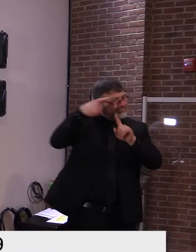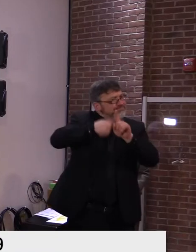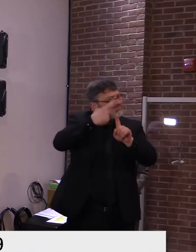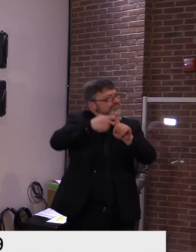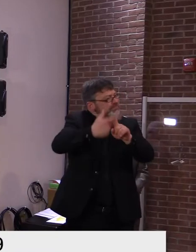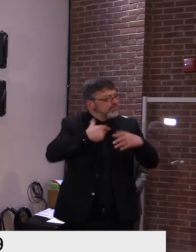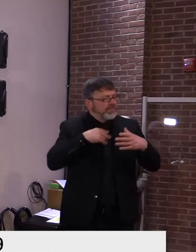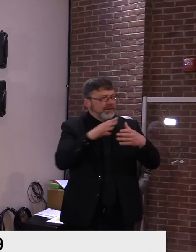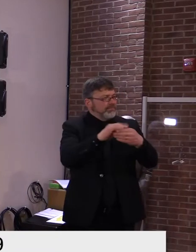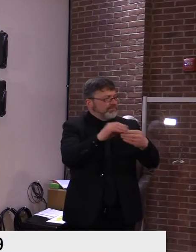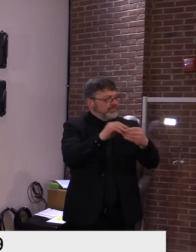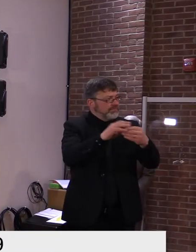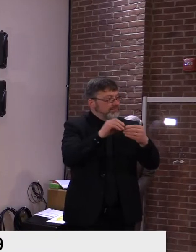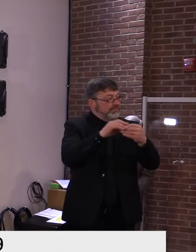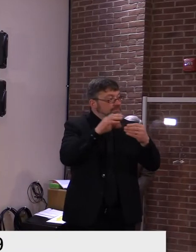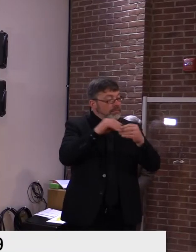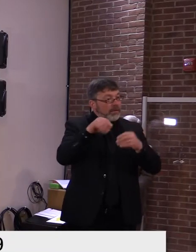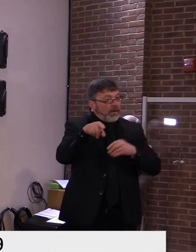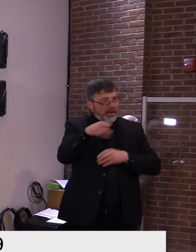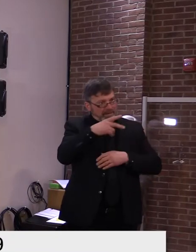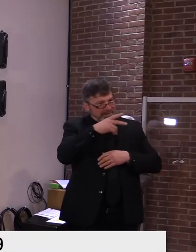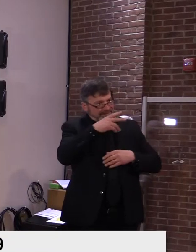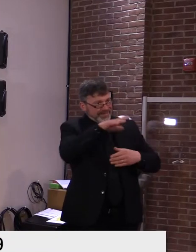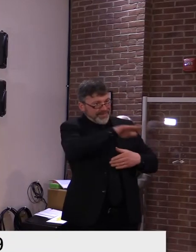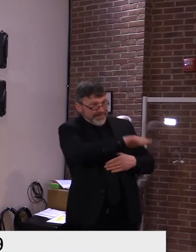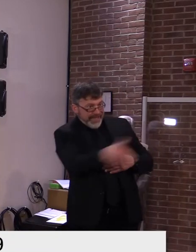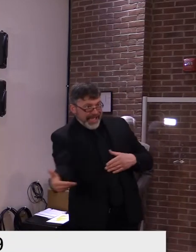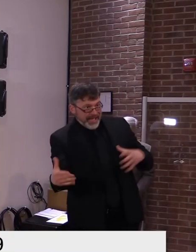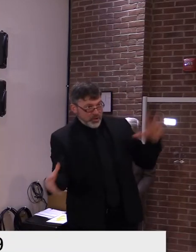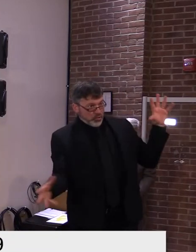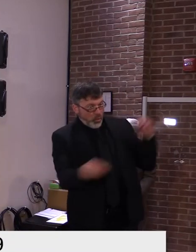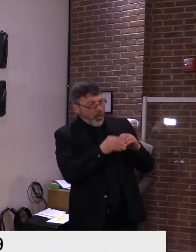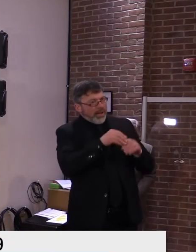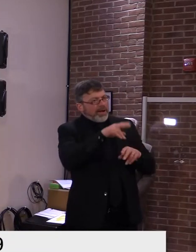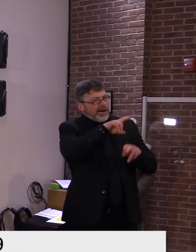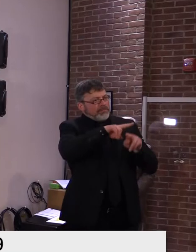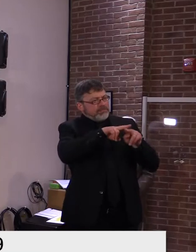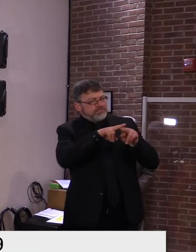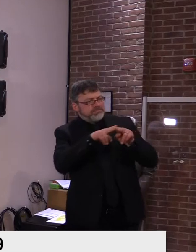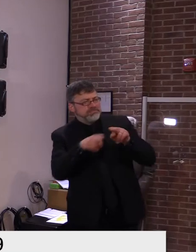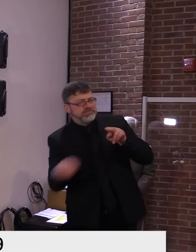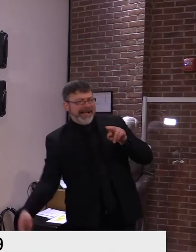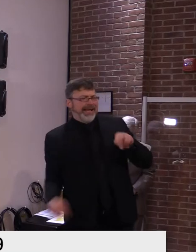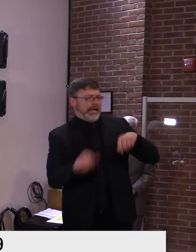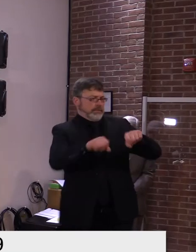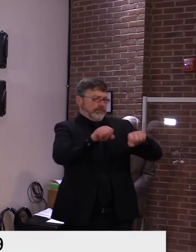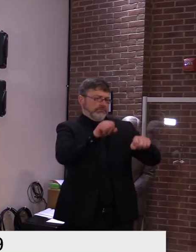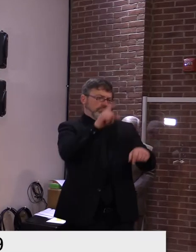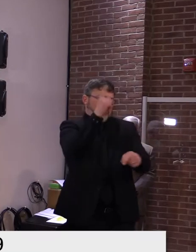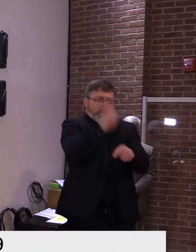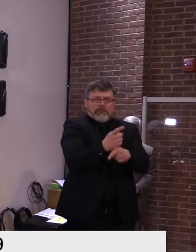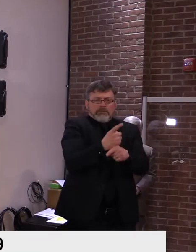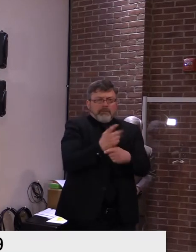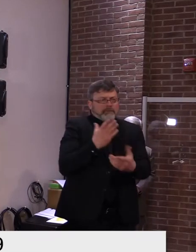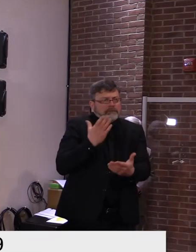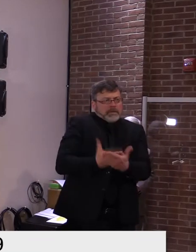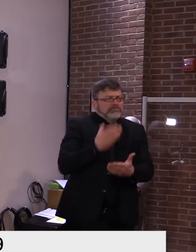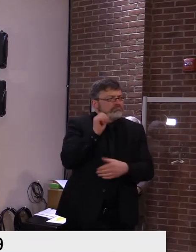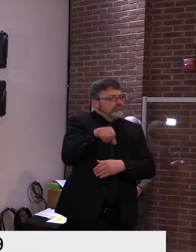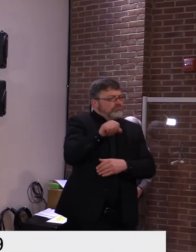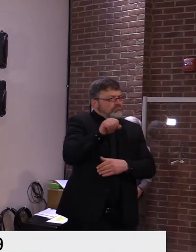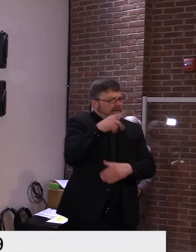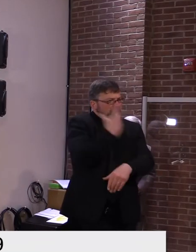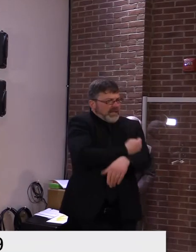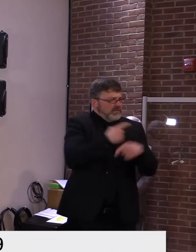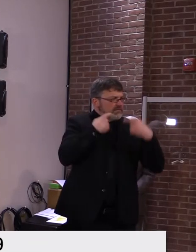deaths absolutely have markedly decreased as well during the month of March in comparison to any of the three